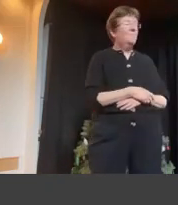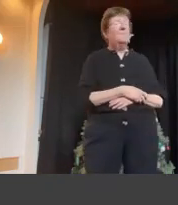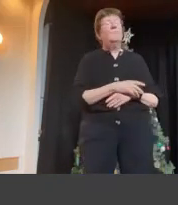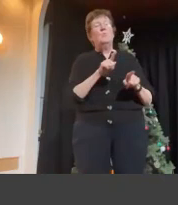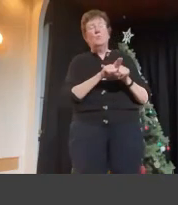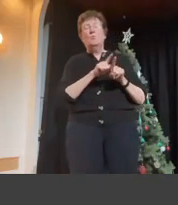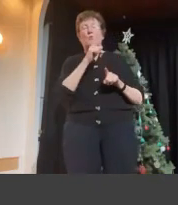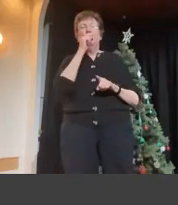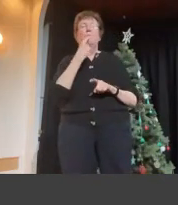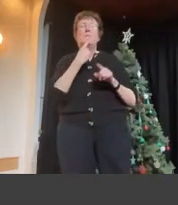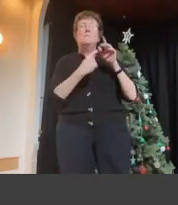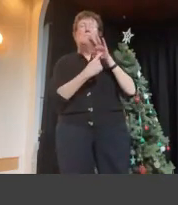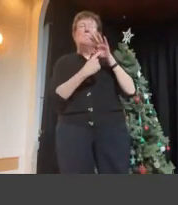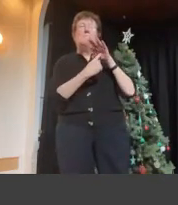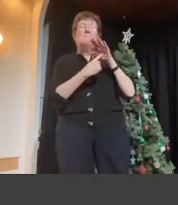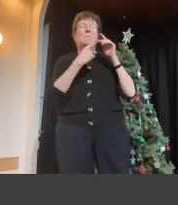more BSL teachers.